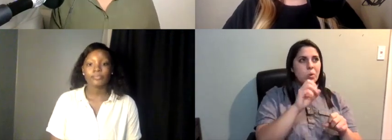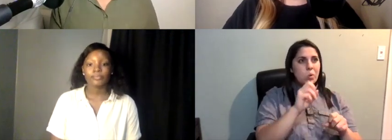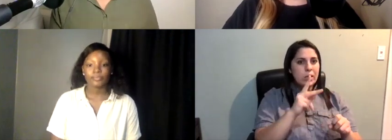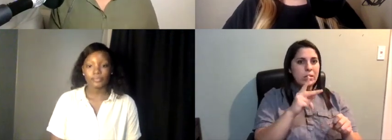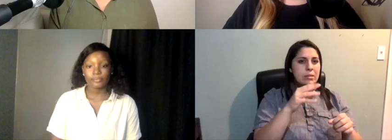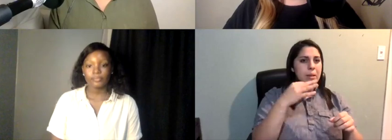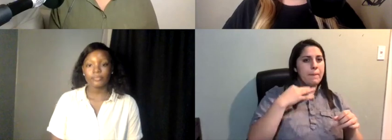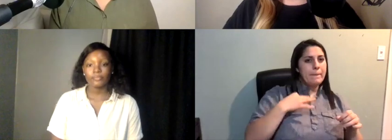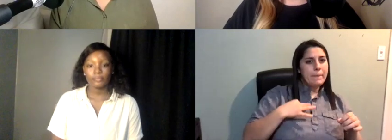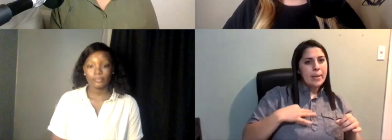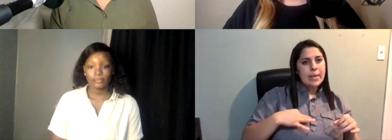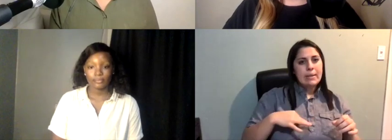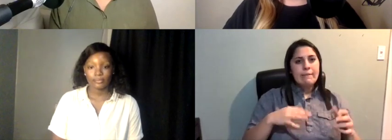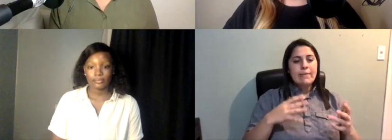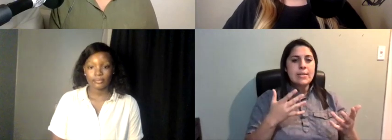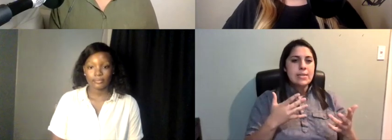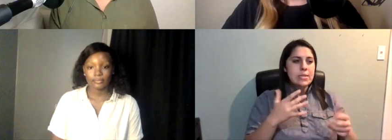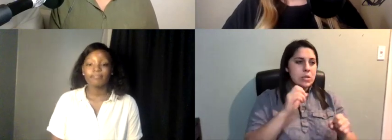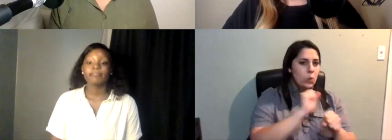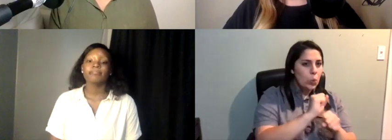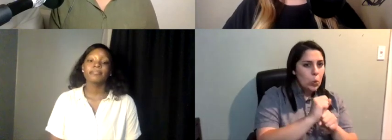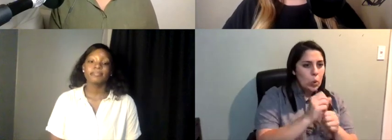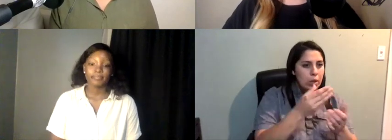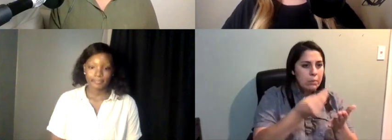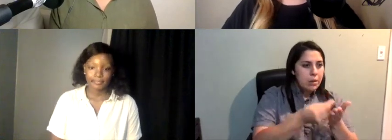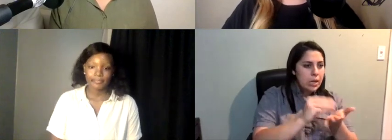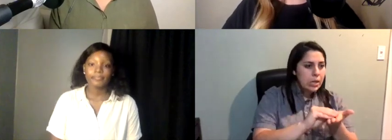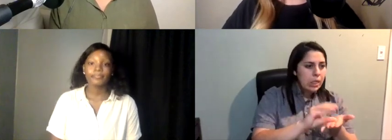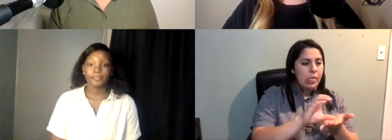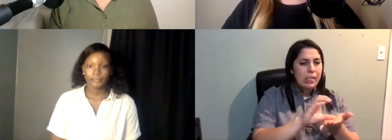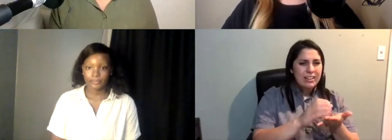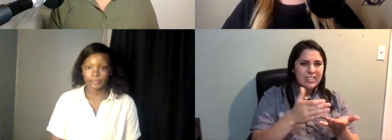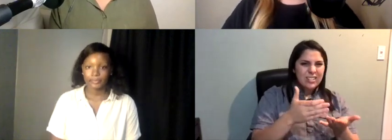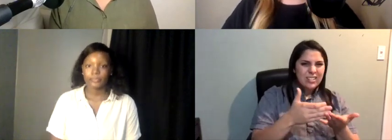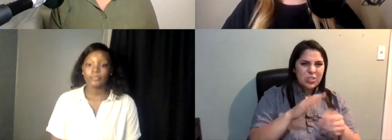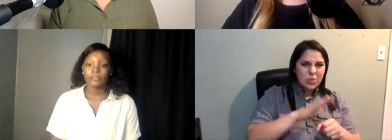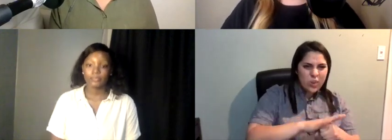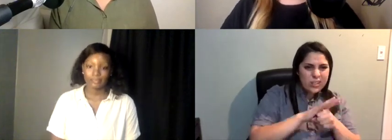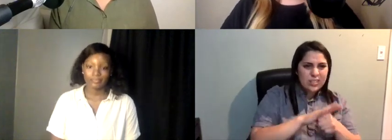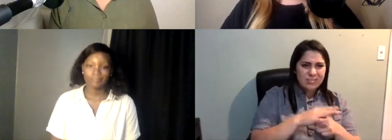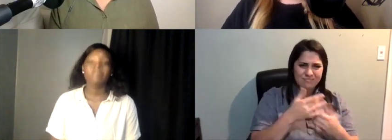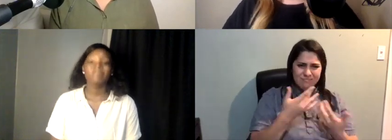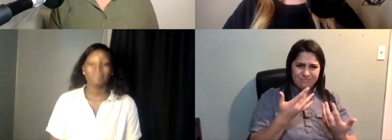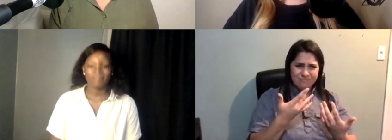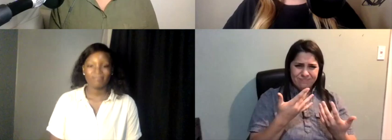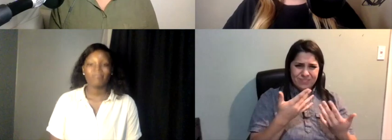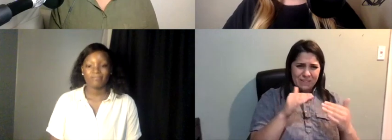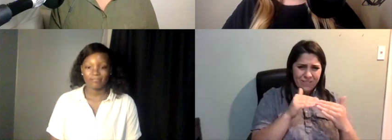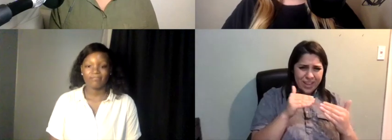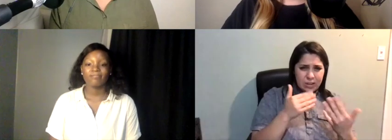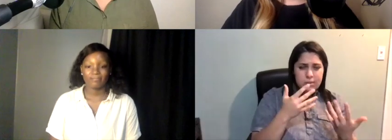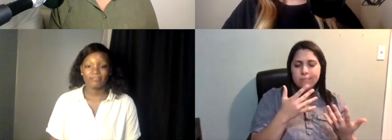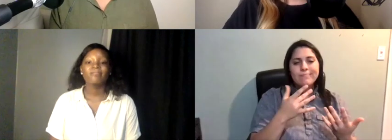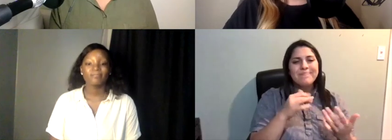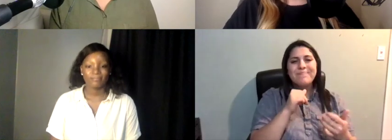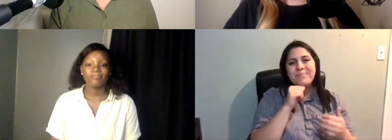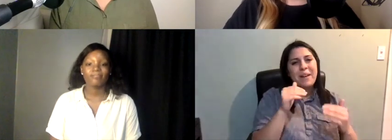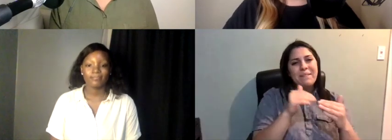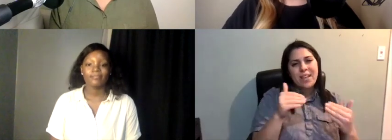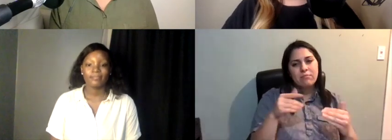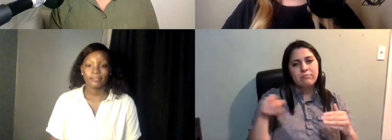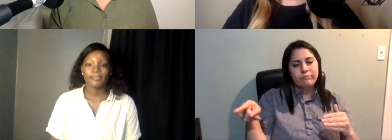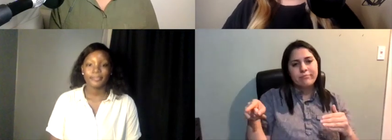of stress, he just didn't feel that it was fair. You know, it wasn't fulfilling for him. And so example A to what you're talking about.